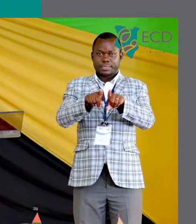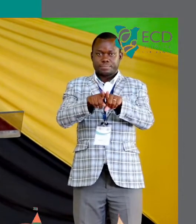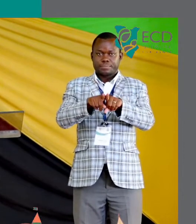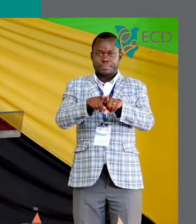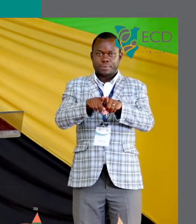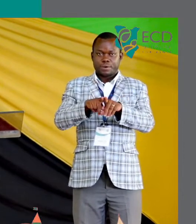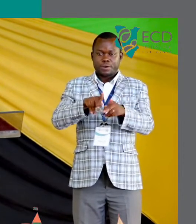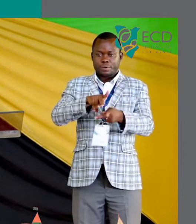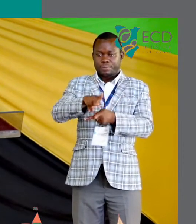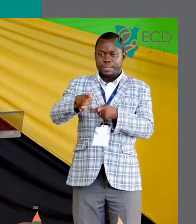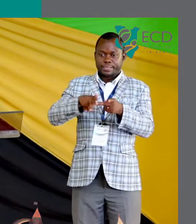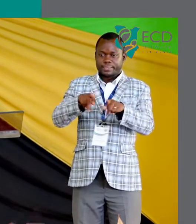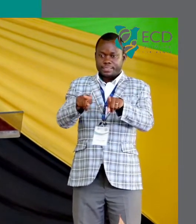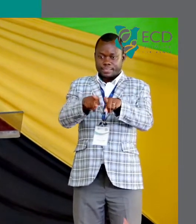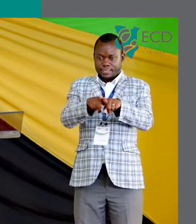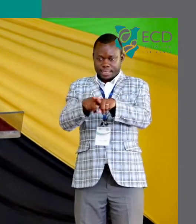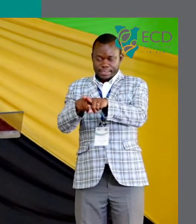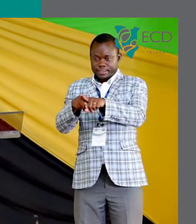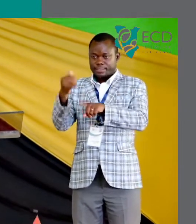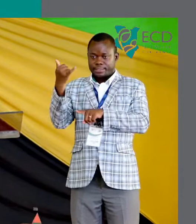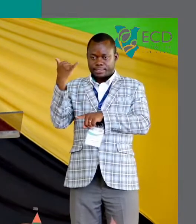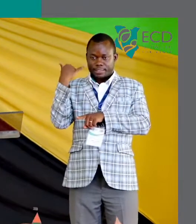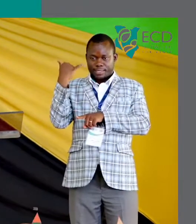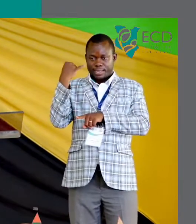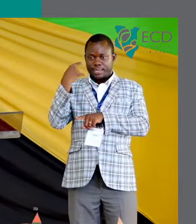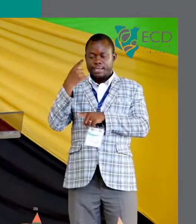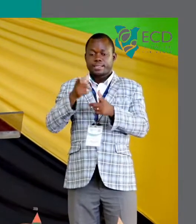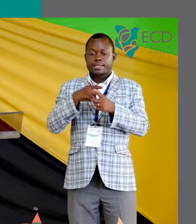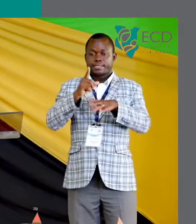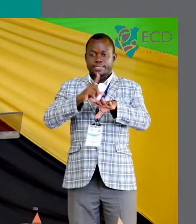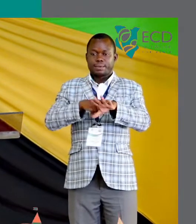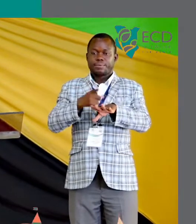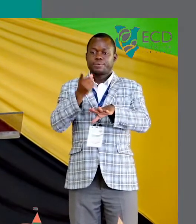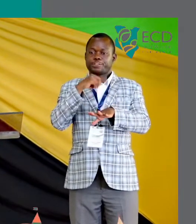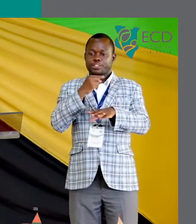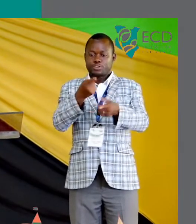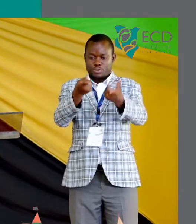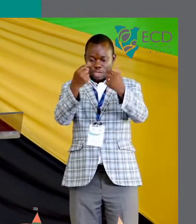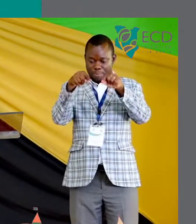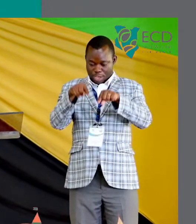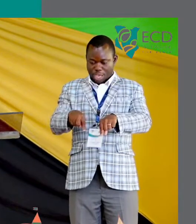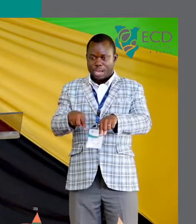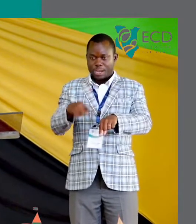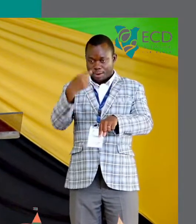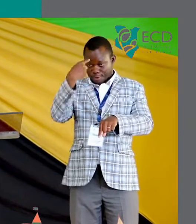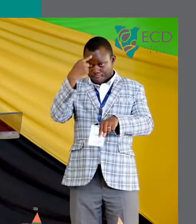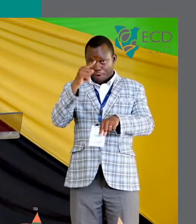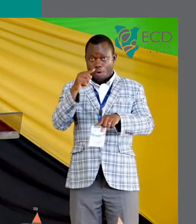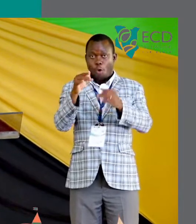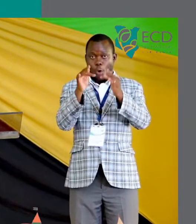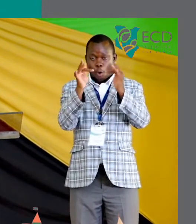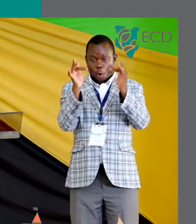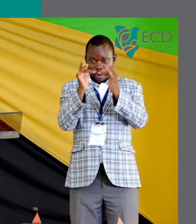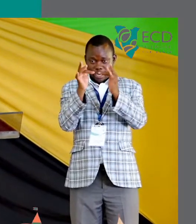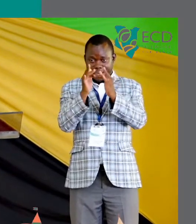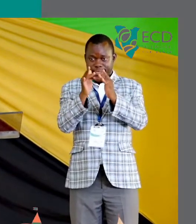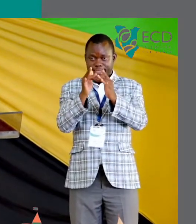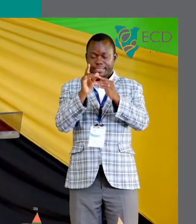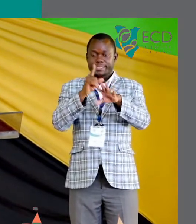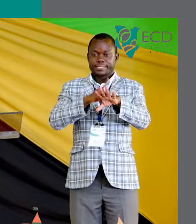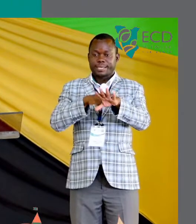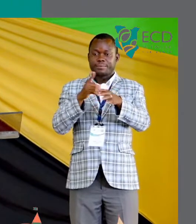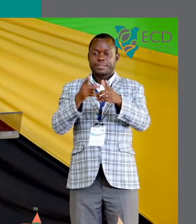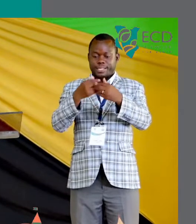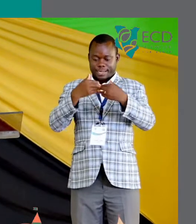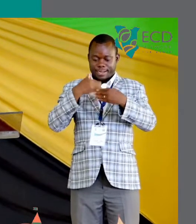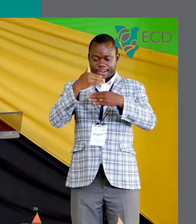lunch. 45 minutes lunch, we come back for an online session for 40 minutes, and then after that online session, our